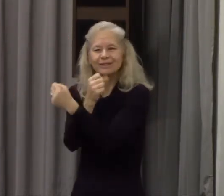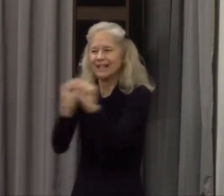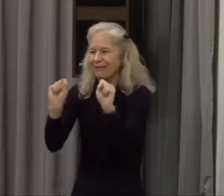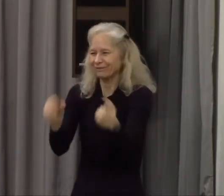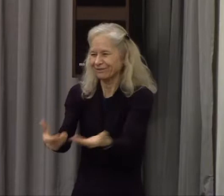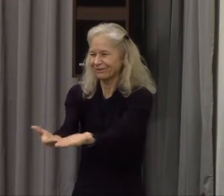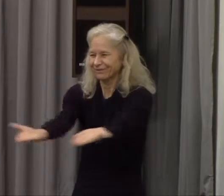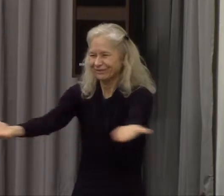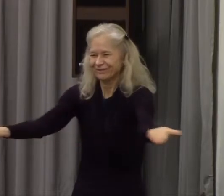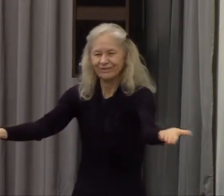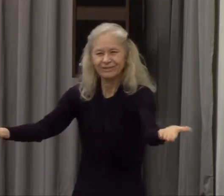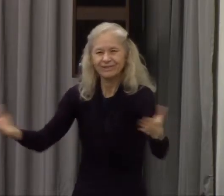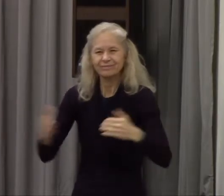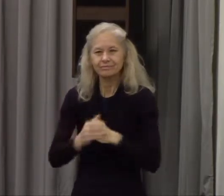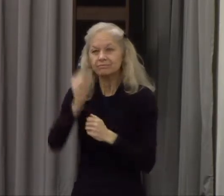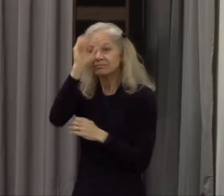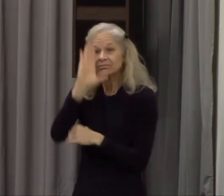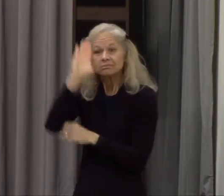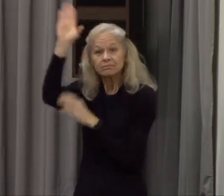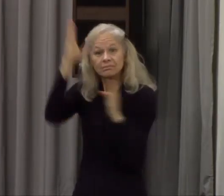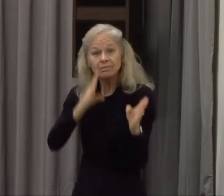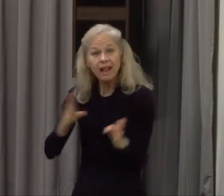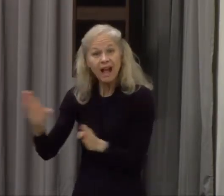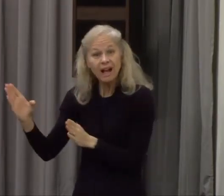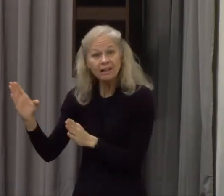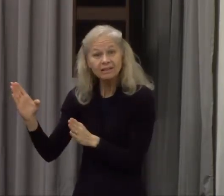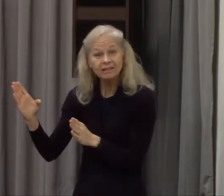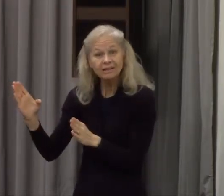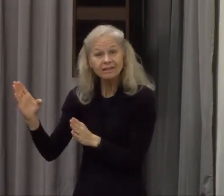God's plan of salvation wasn't a plan B.